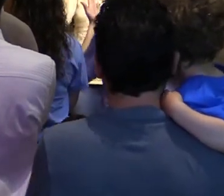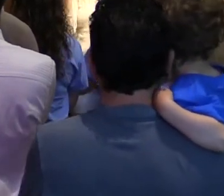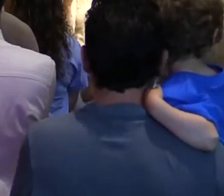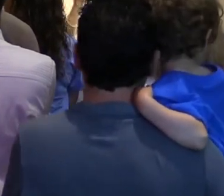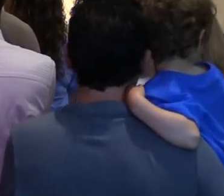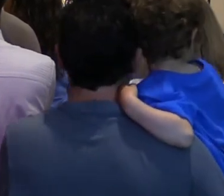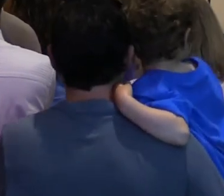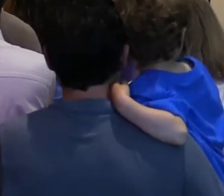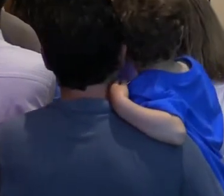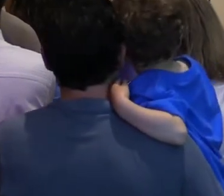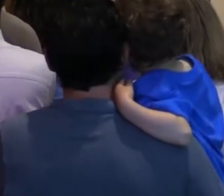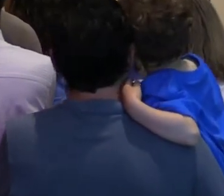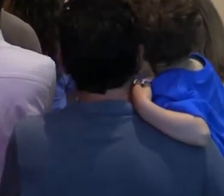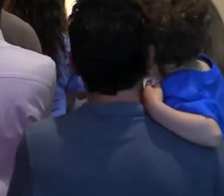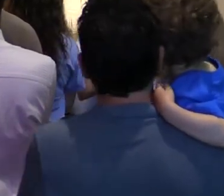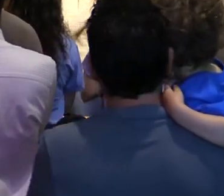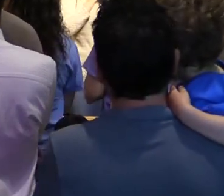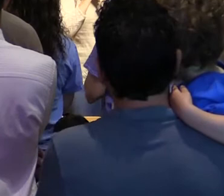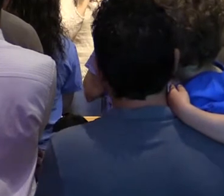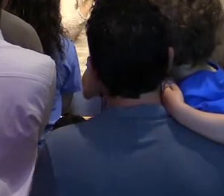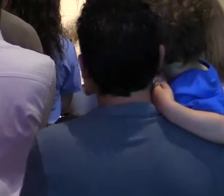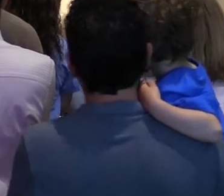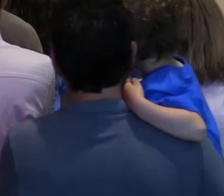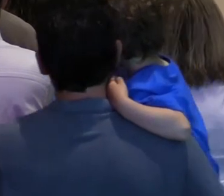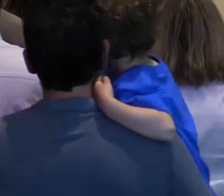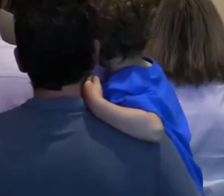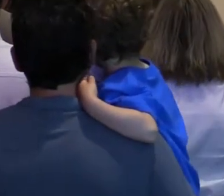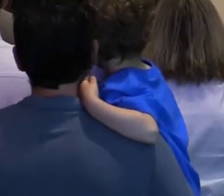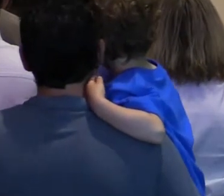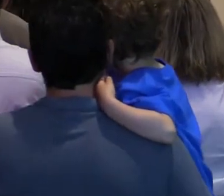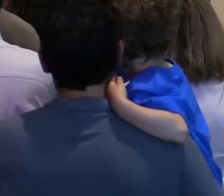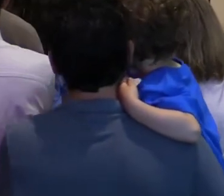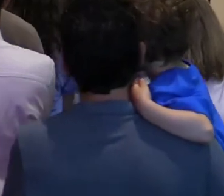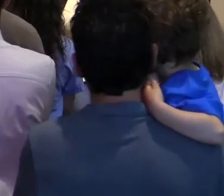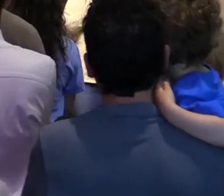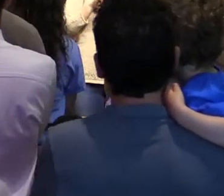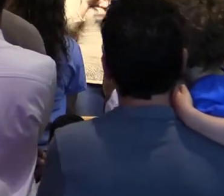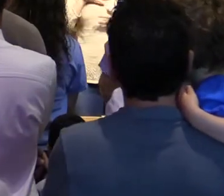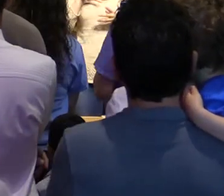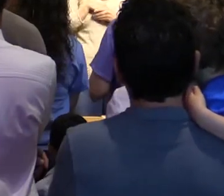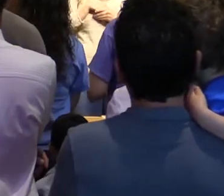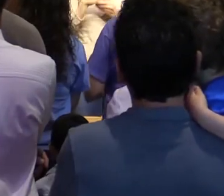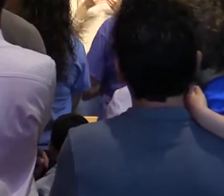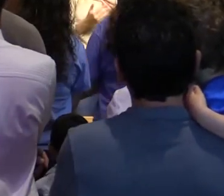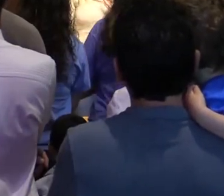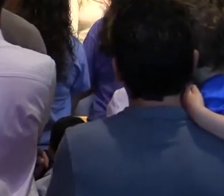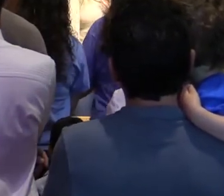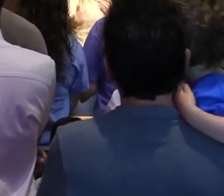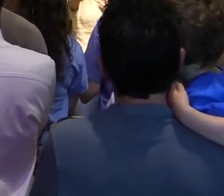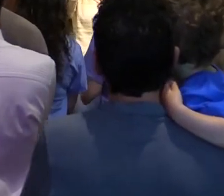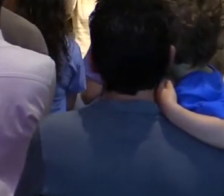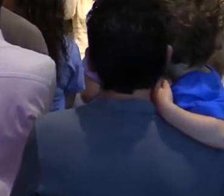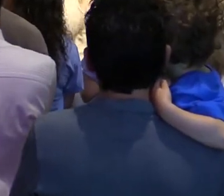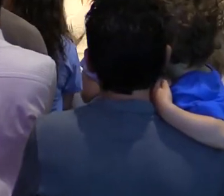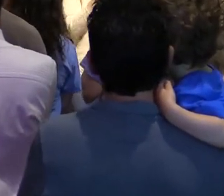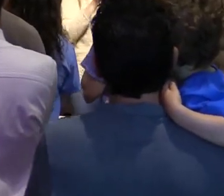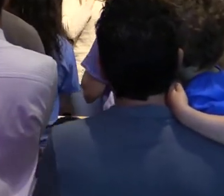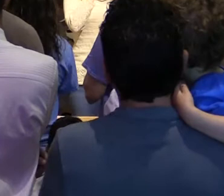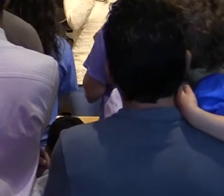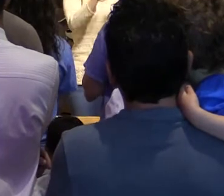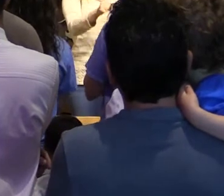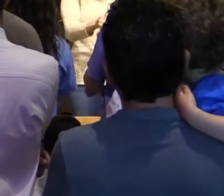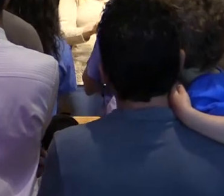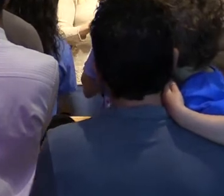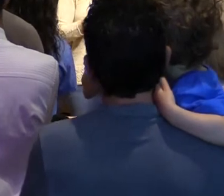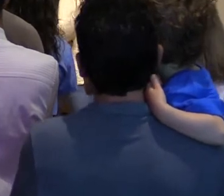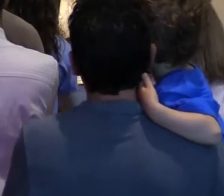with one heart we'll live out His word till the whole earth sees.